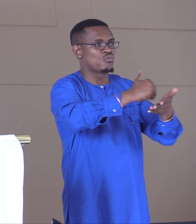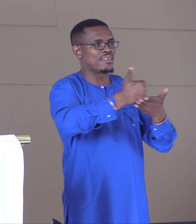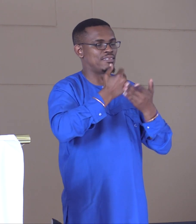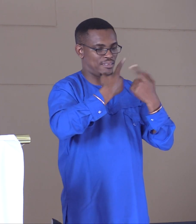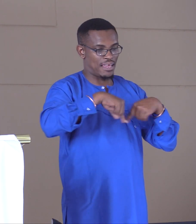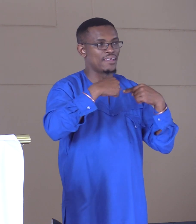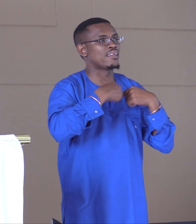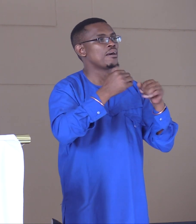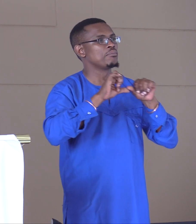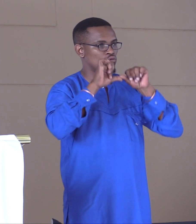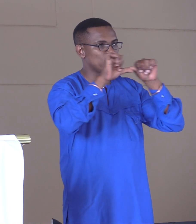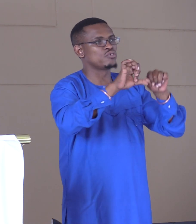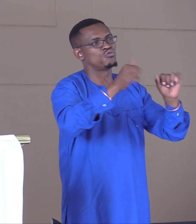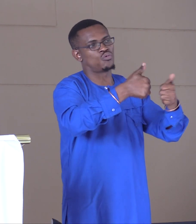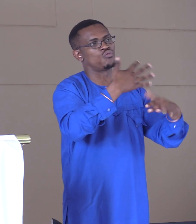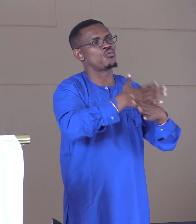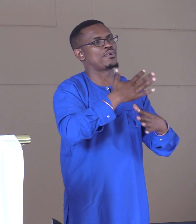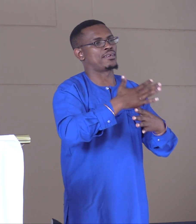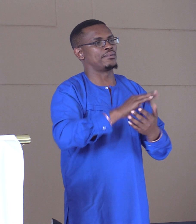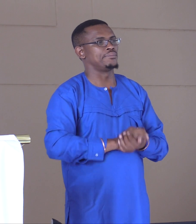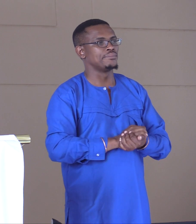and may you please continue.